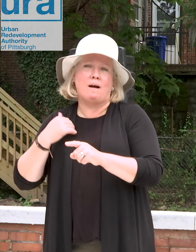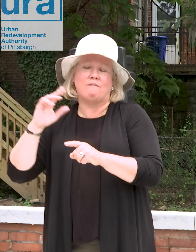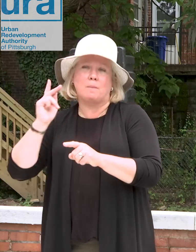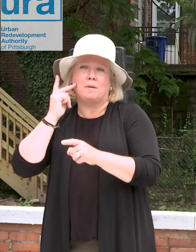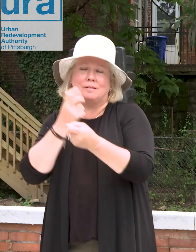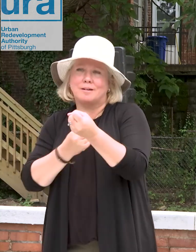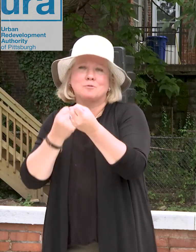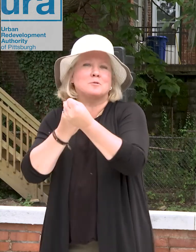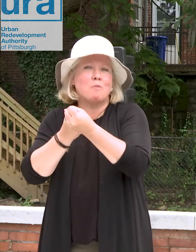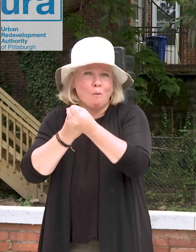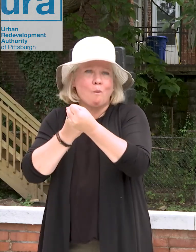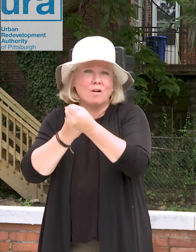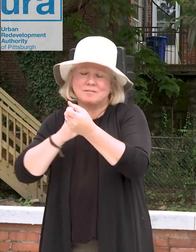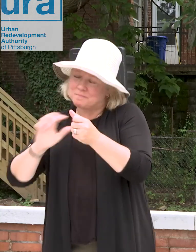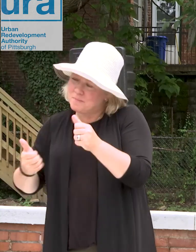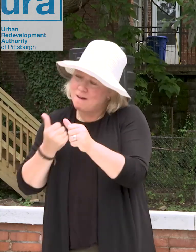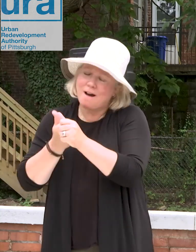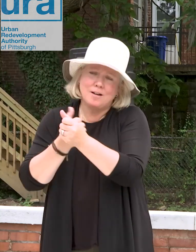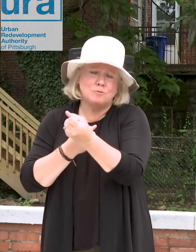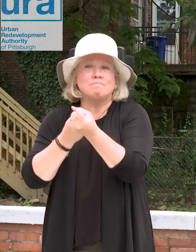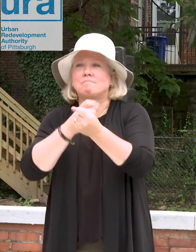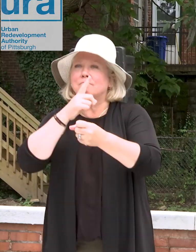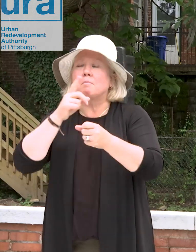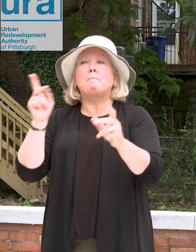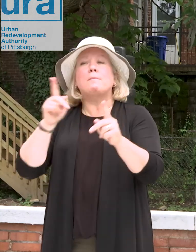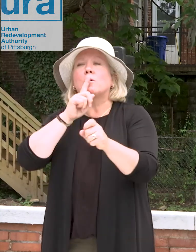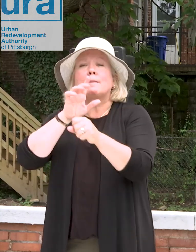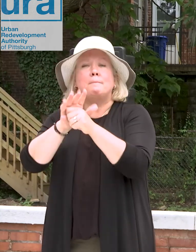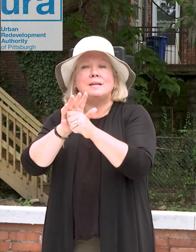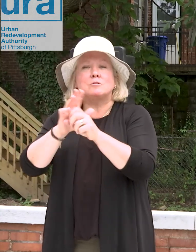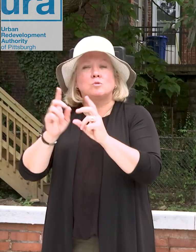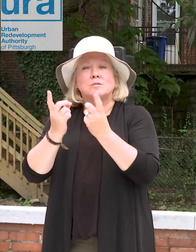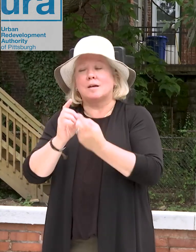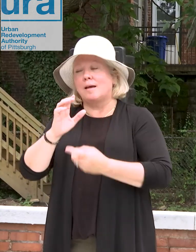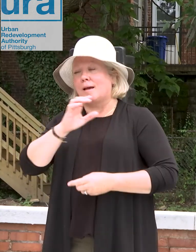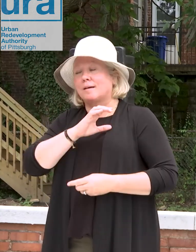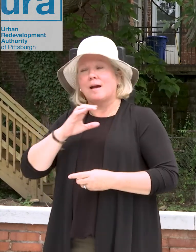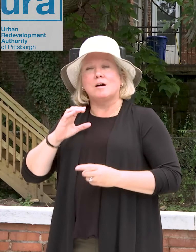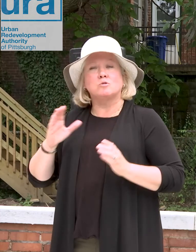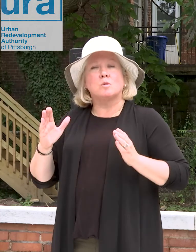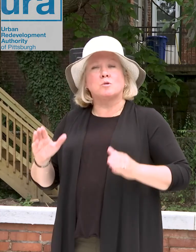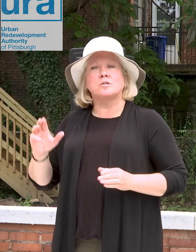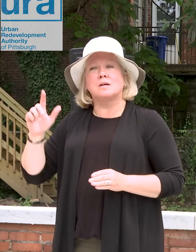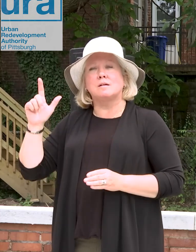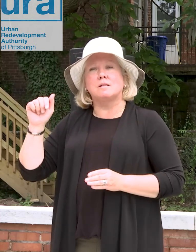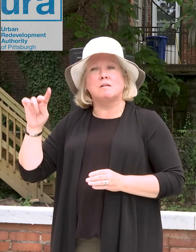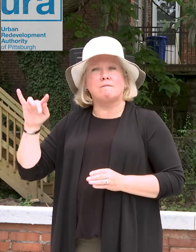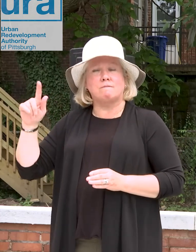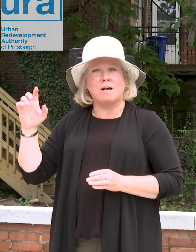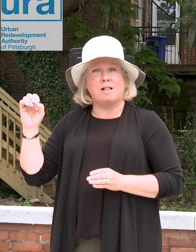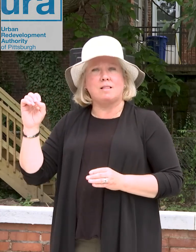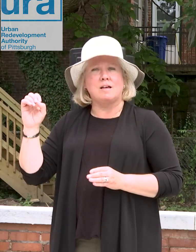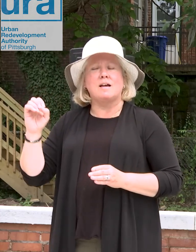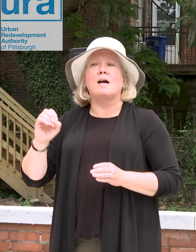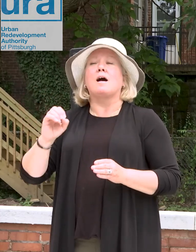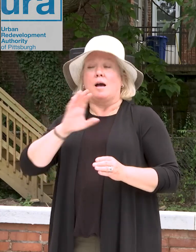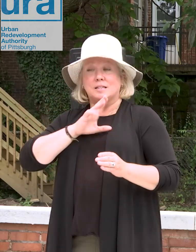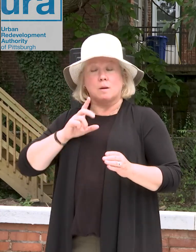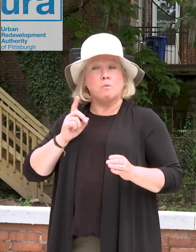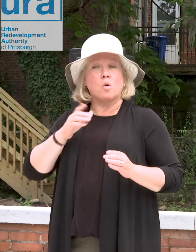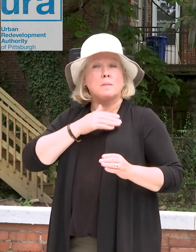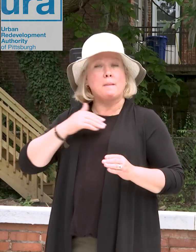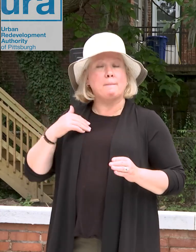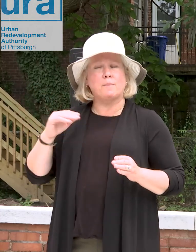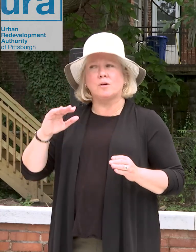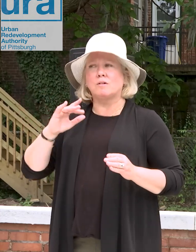with vision who's really committed to their district. And so Councilman Lavelle has been a stalwart partner, not only as a URA board member, but as a